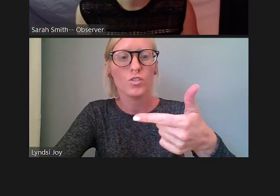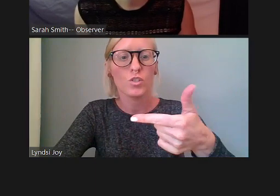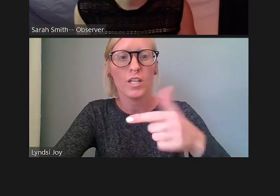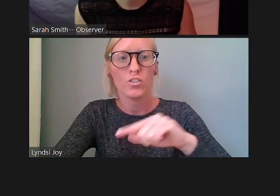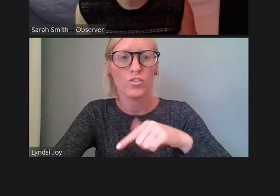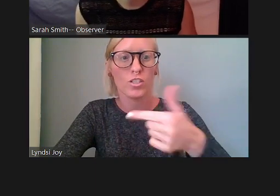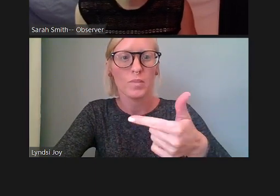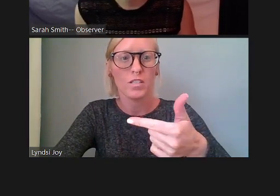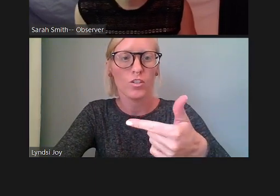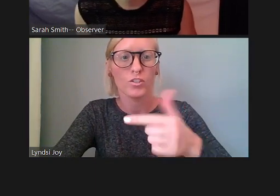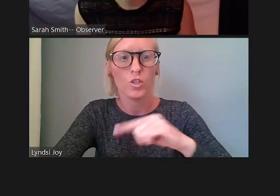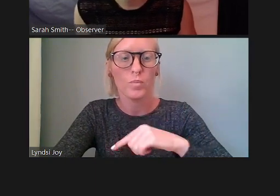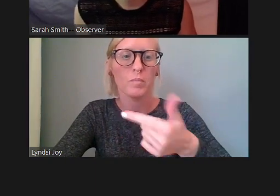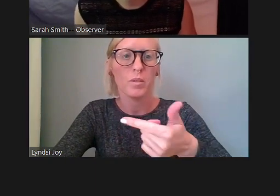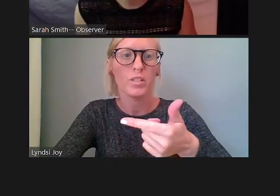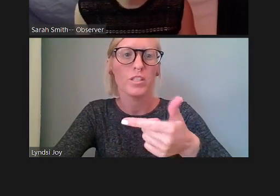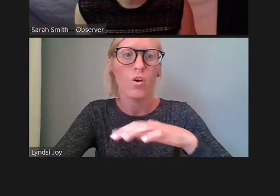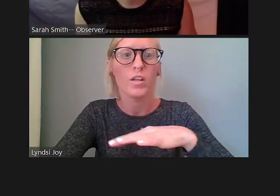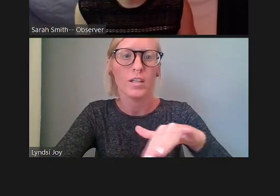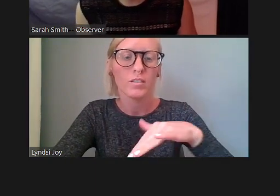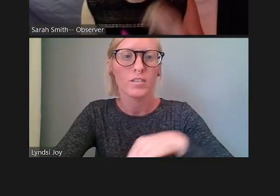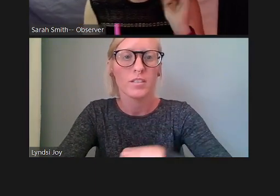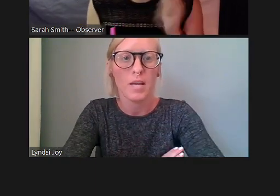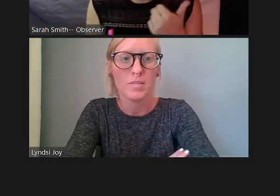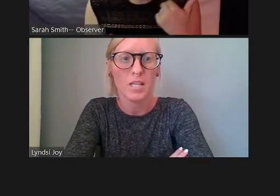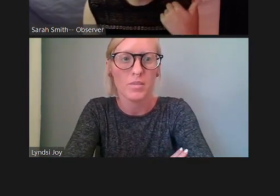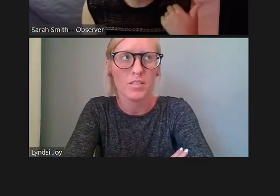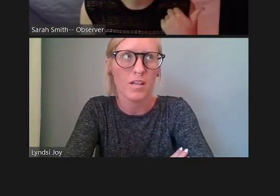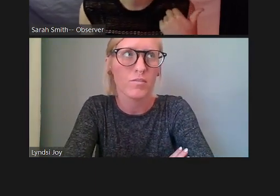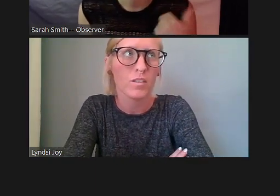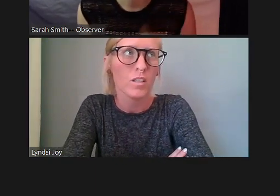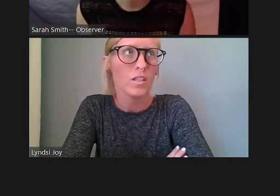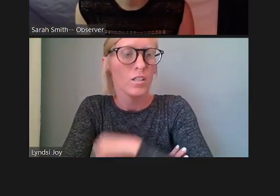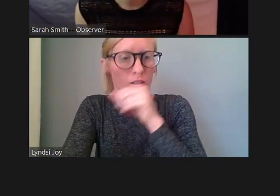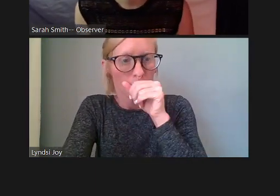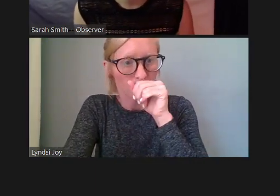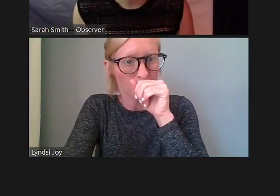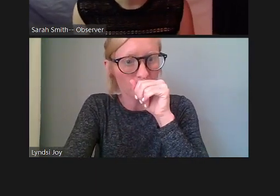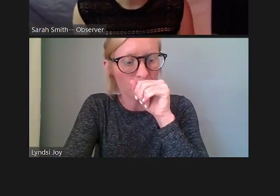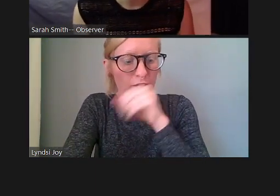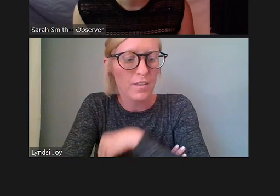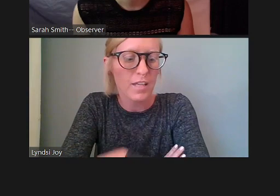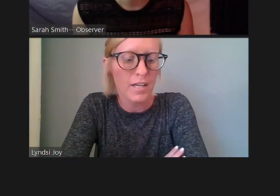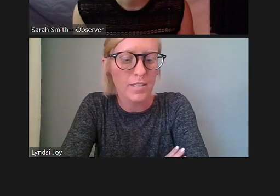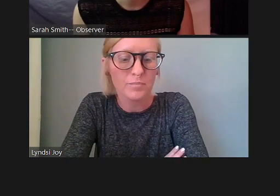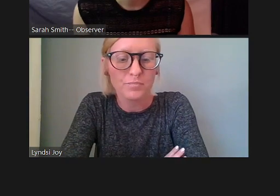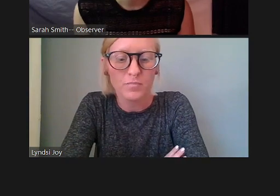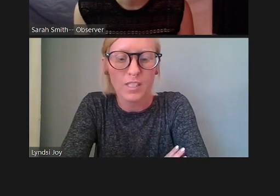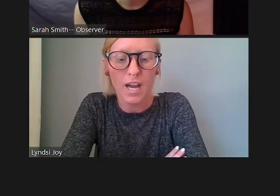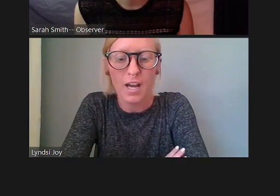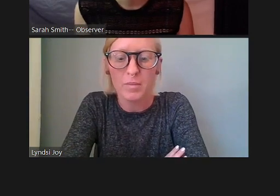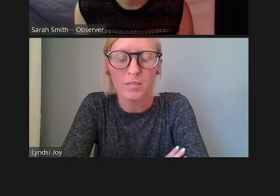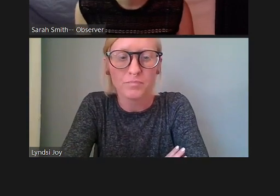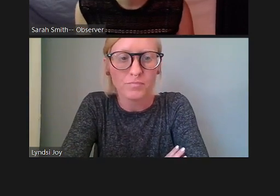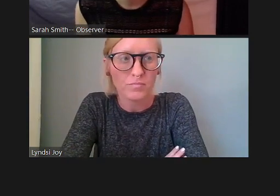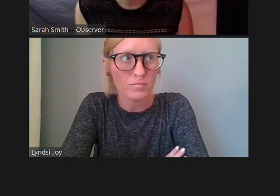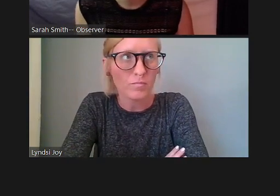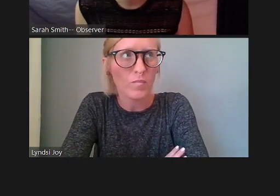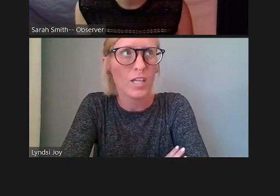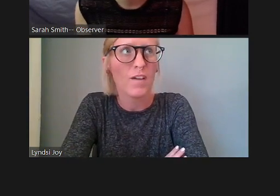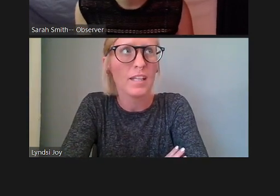I'll just do switch just because you're interpreting, but we know like the timestamp and stuff. And then I